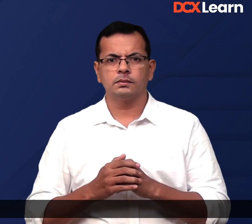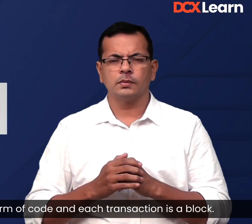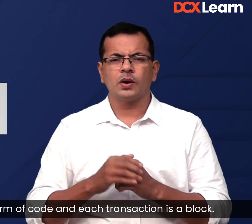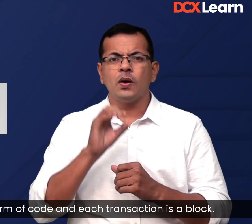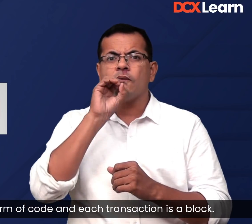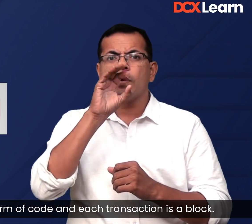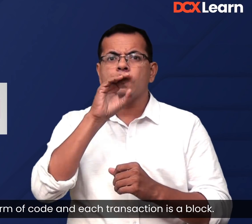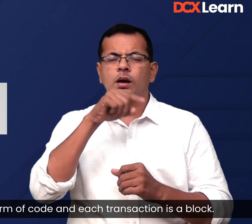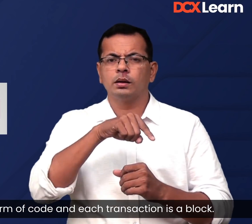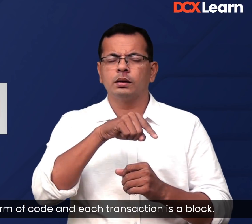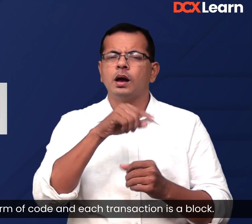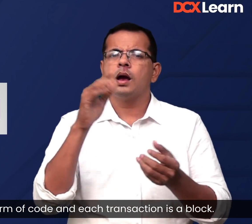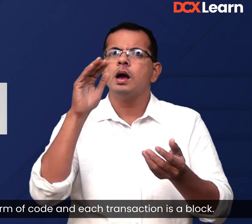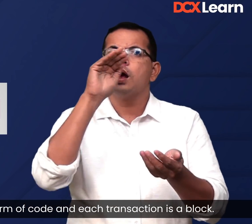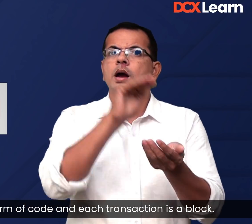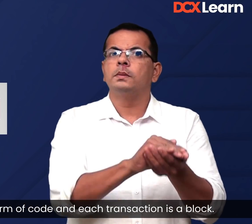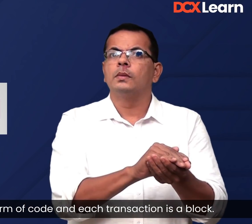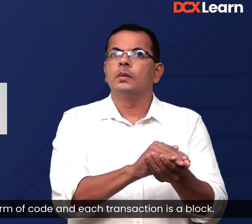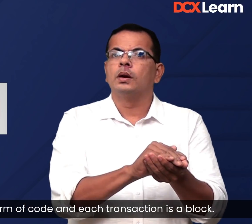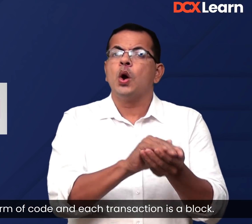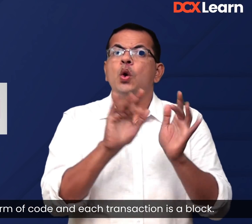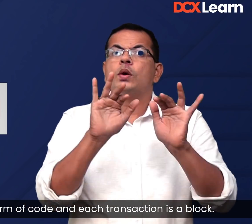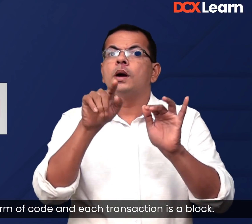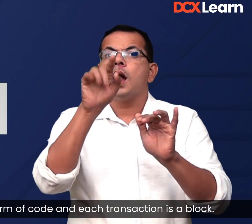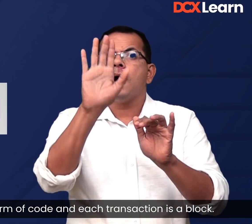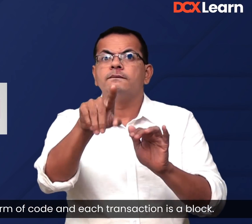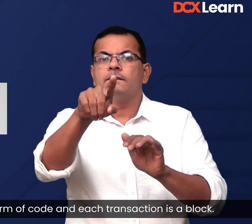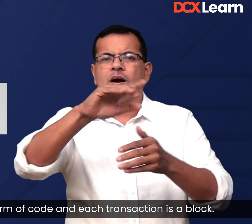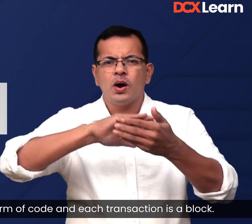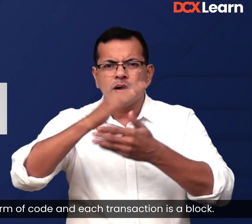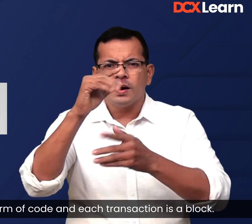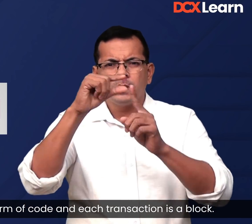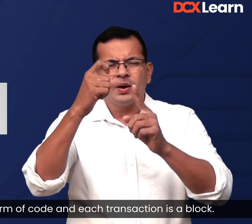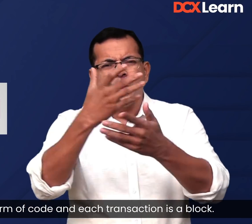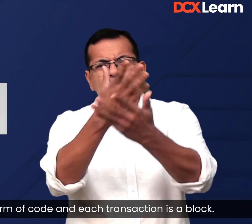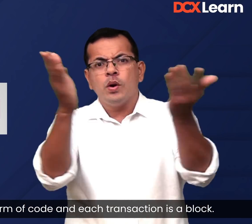the data is stored in the form of code and each transaction is a block